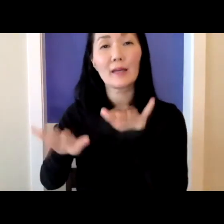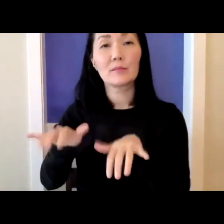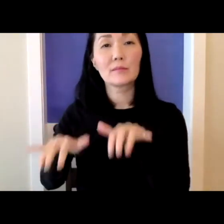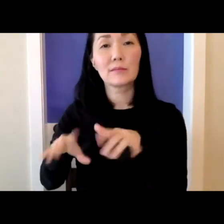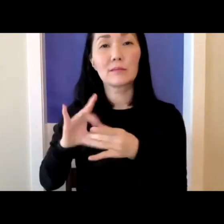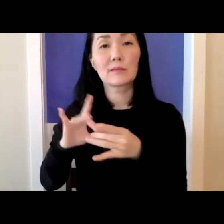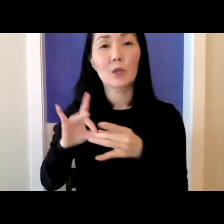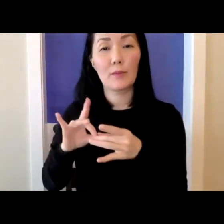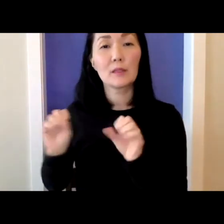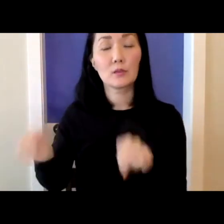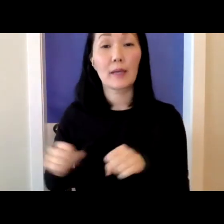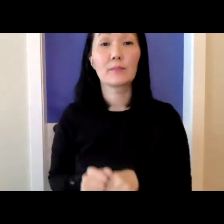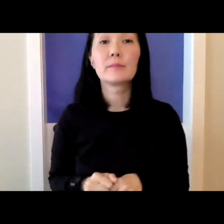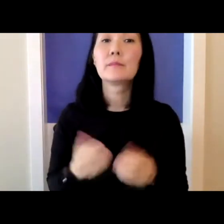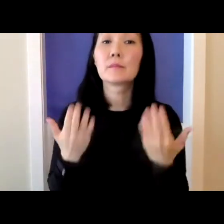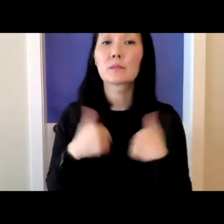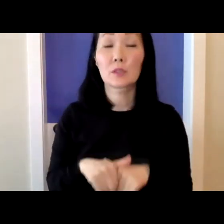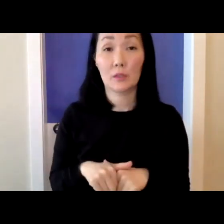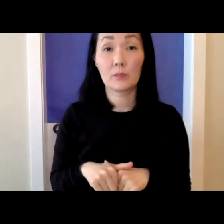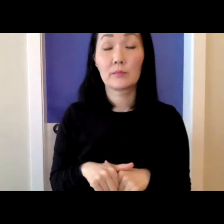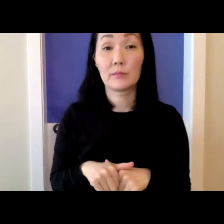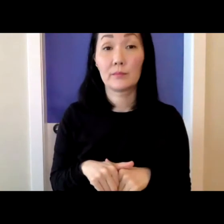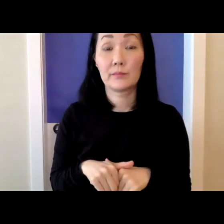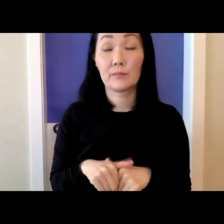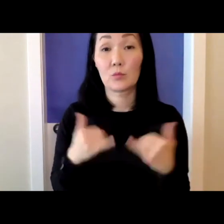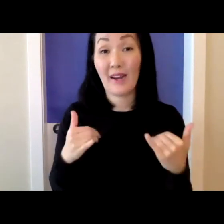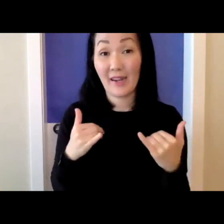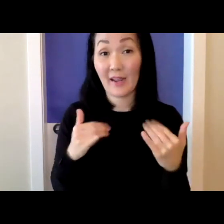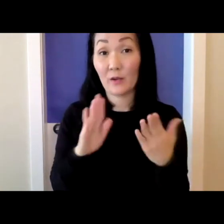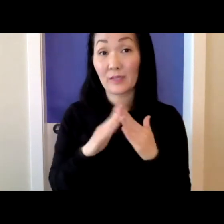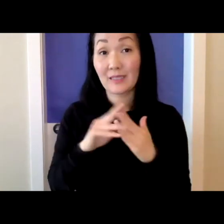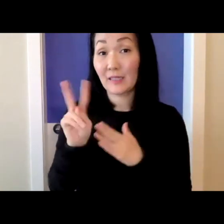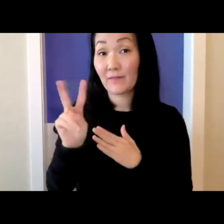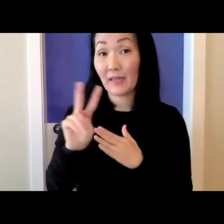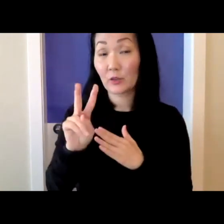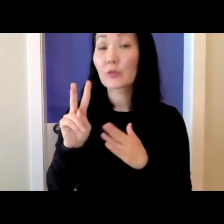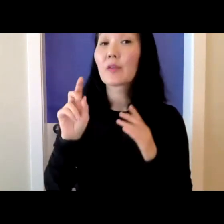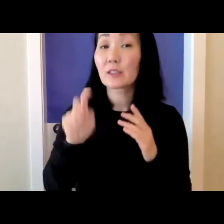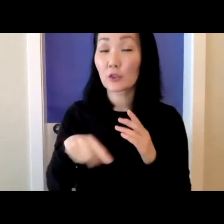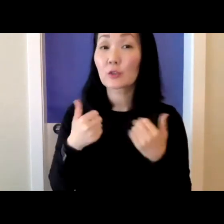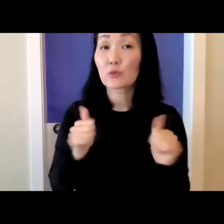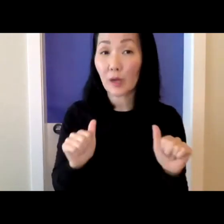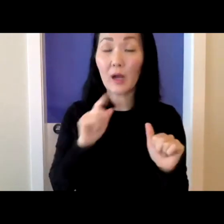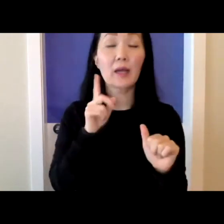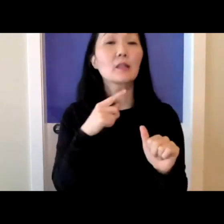So the top three current economic concerns that the city of Vancouver should be trying to address.